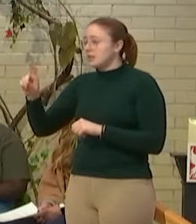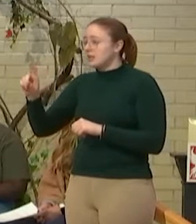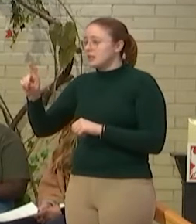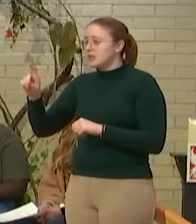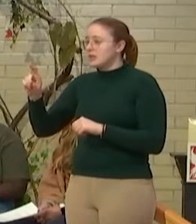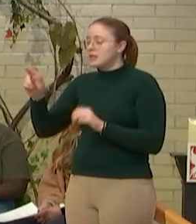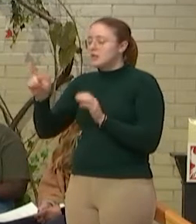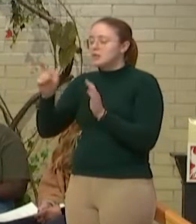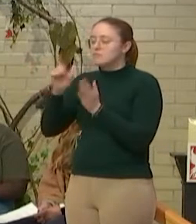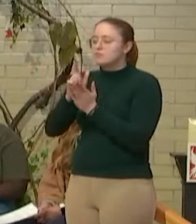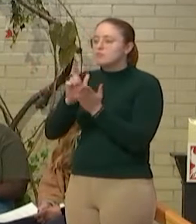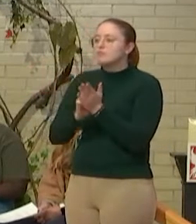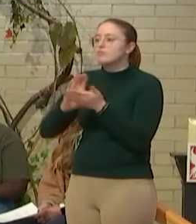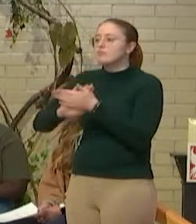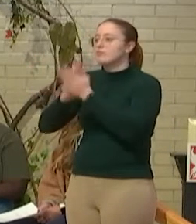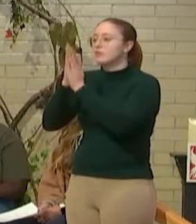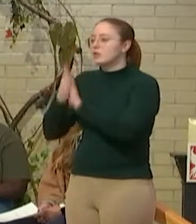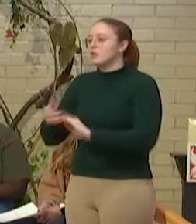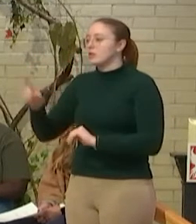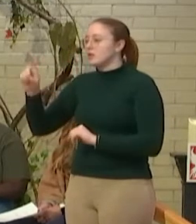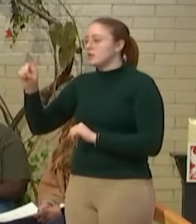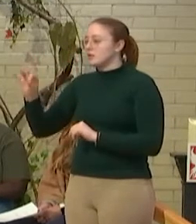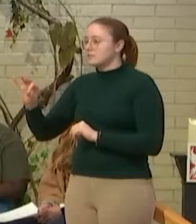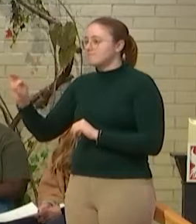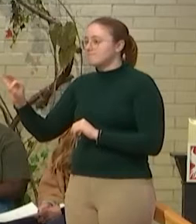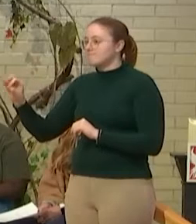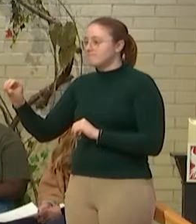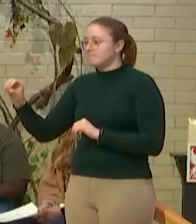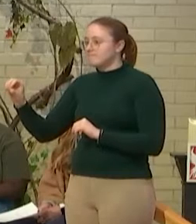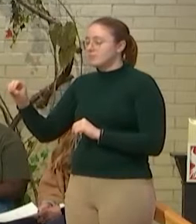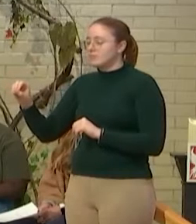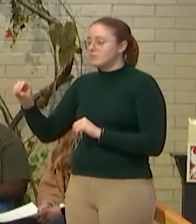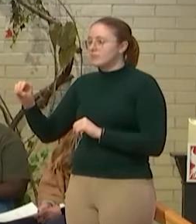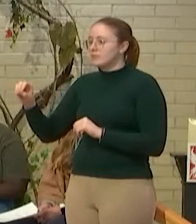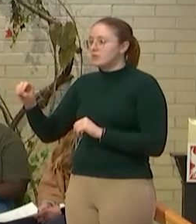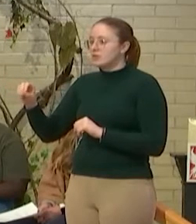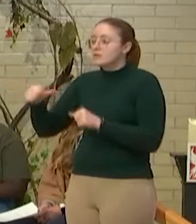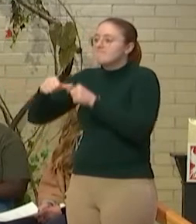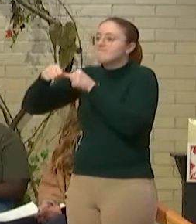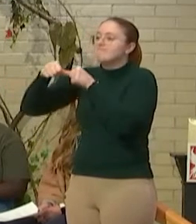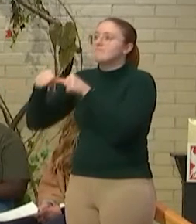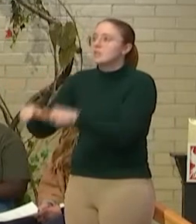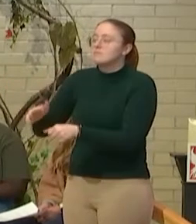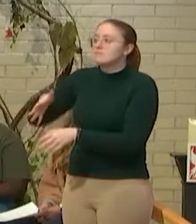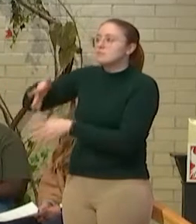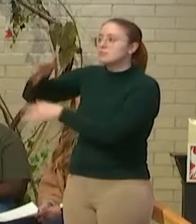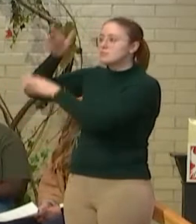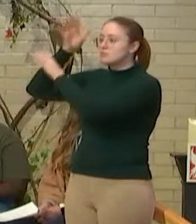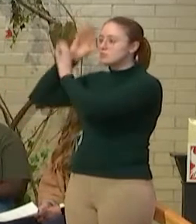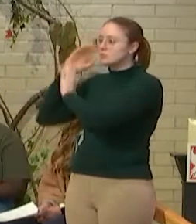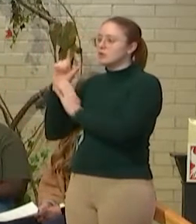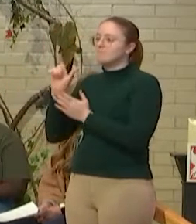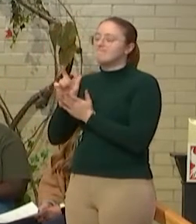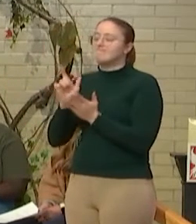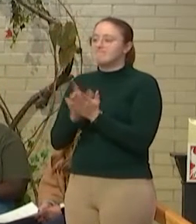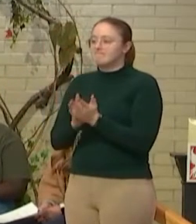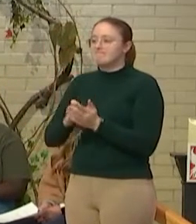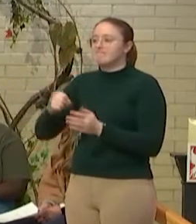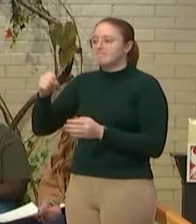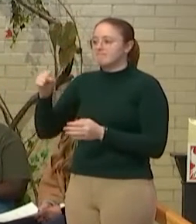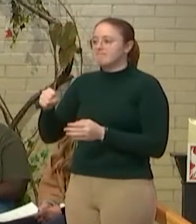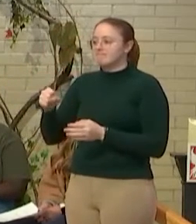1990, building on earlier civil rights legislation, including the Rehabilitation Act